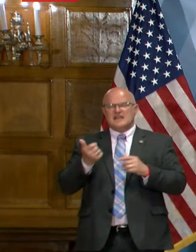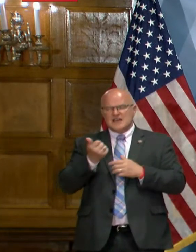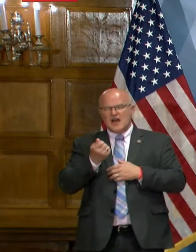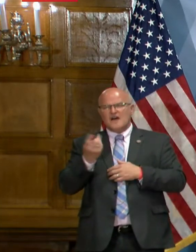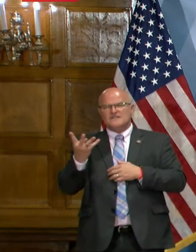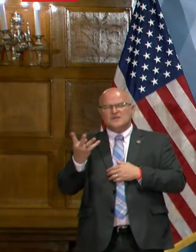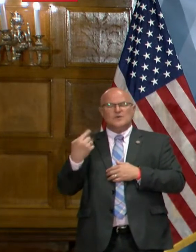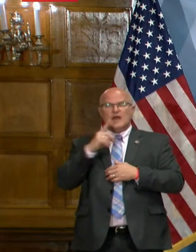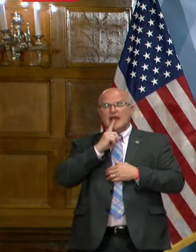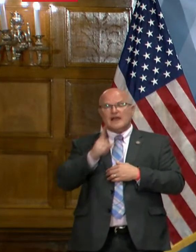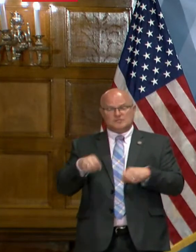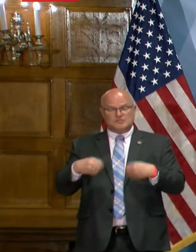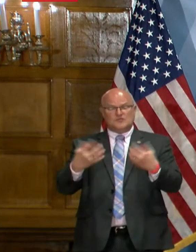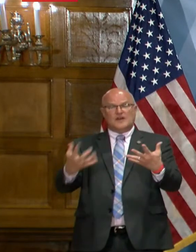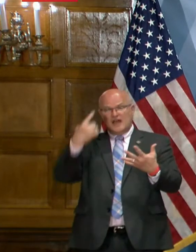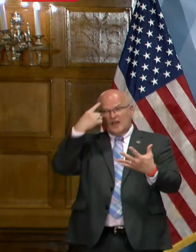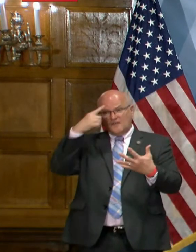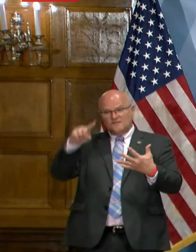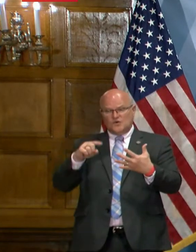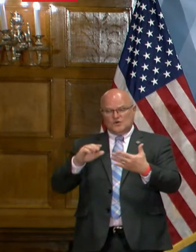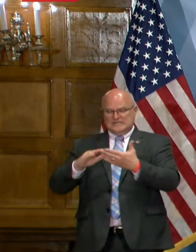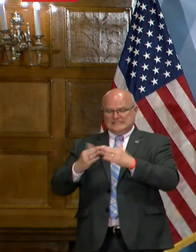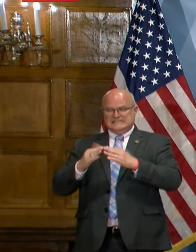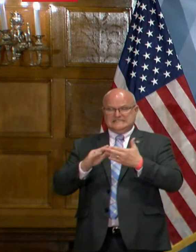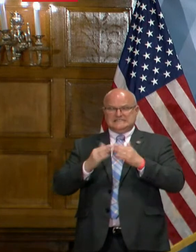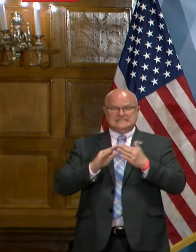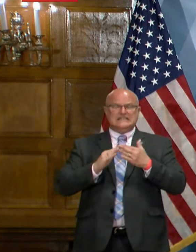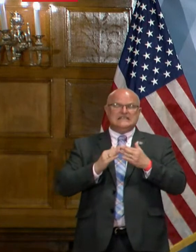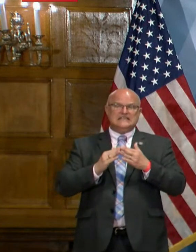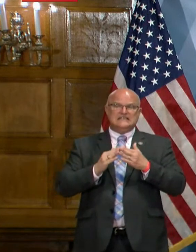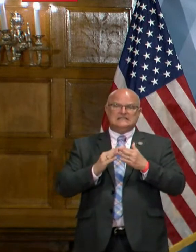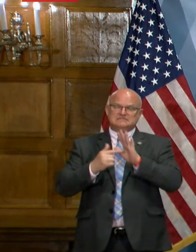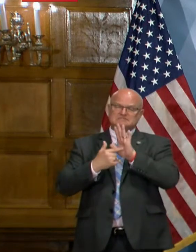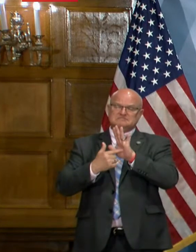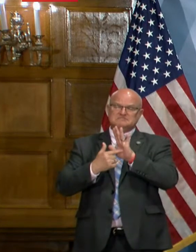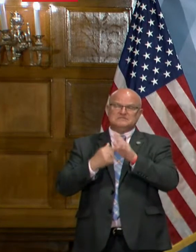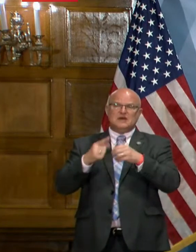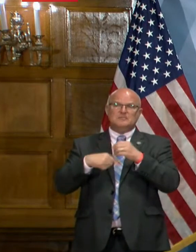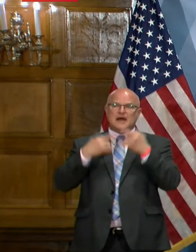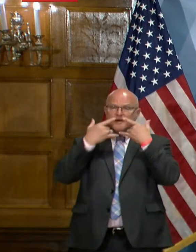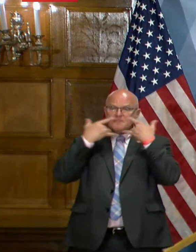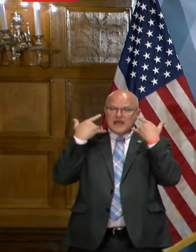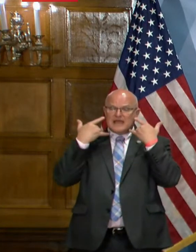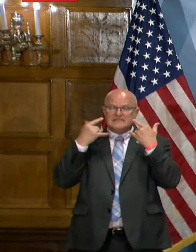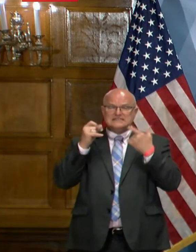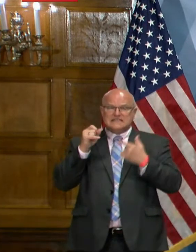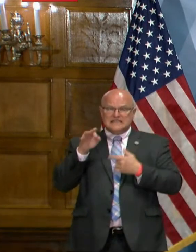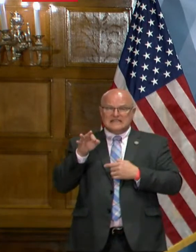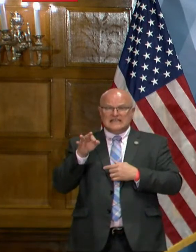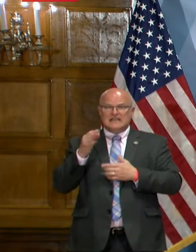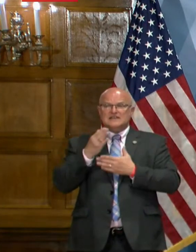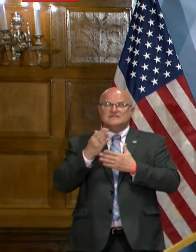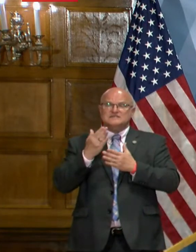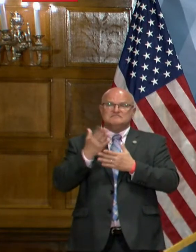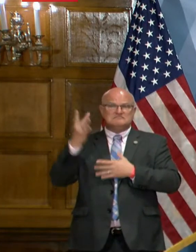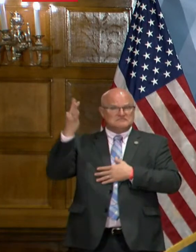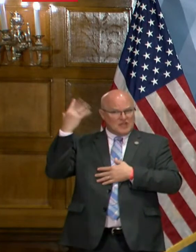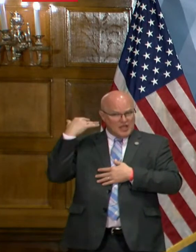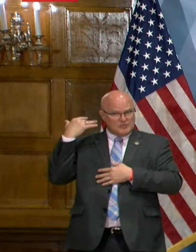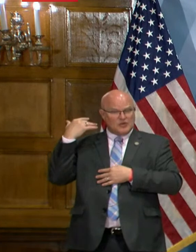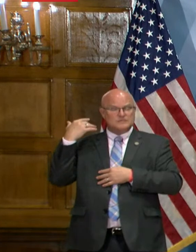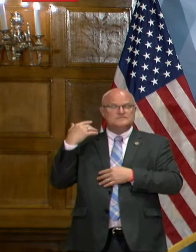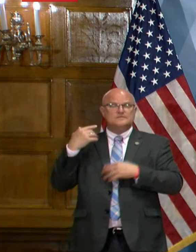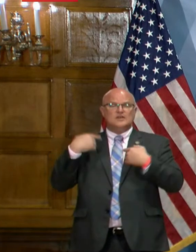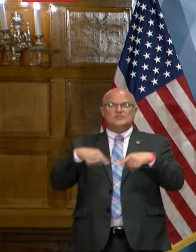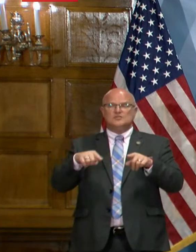couple of, we actually provided through the Municipal League a model ordinance on mask if some time